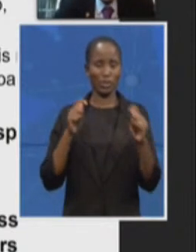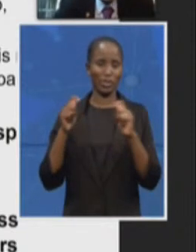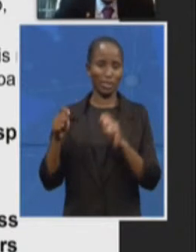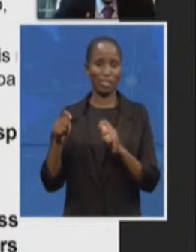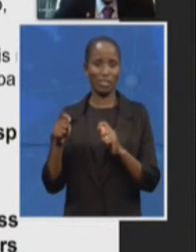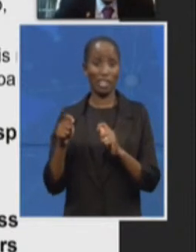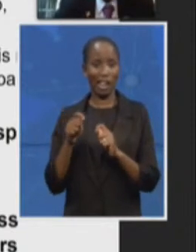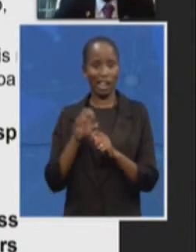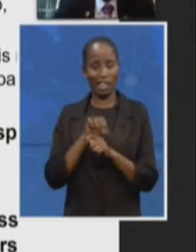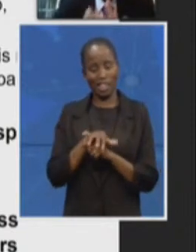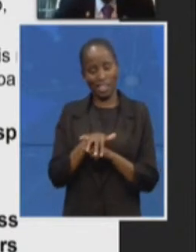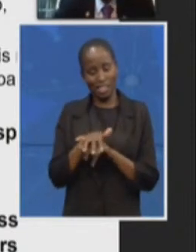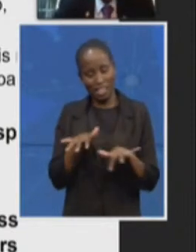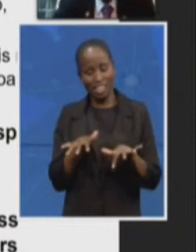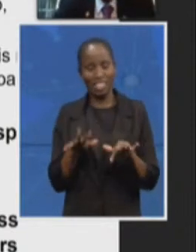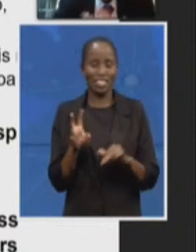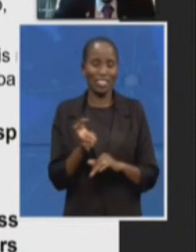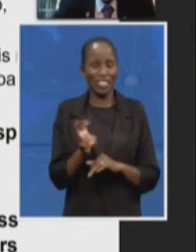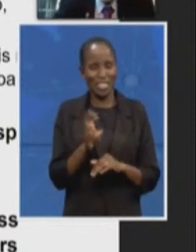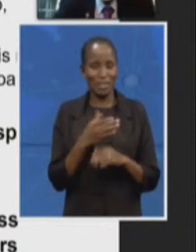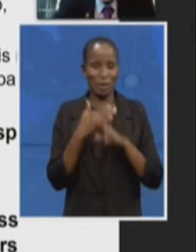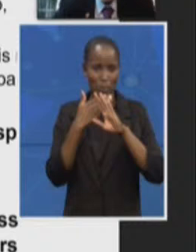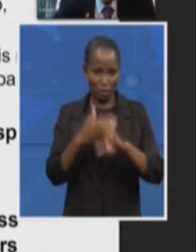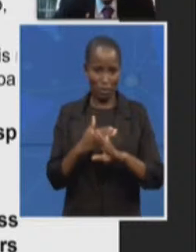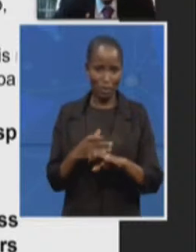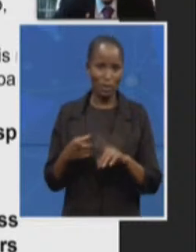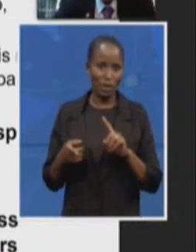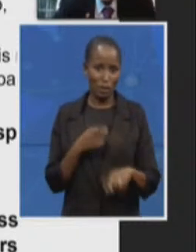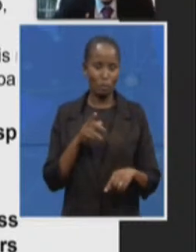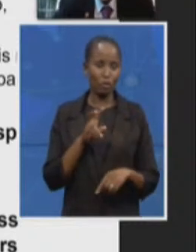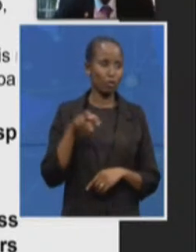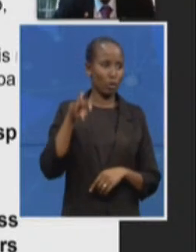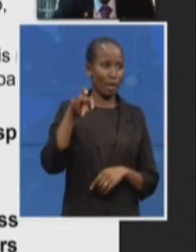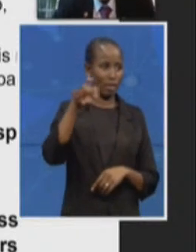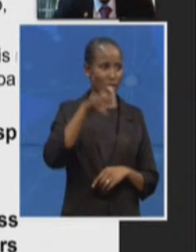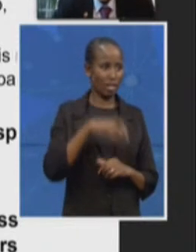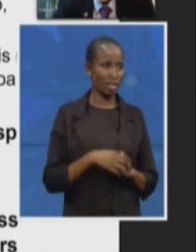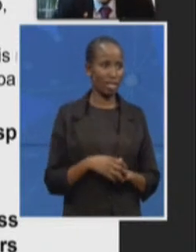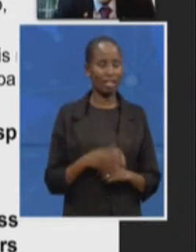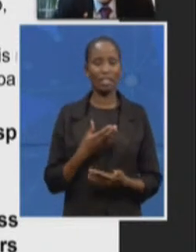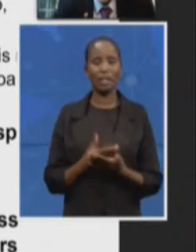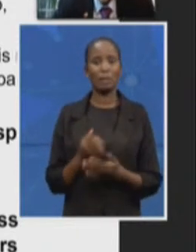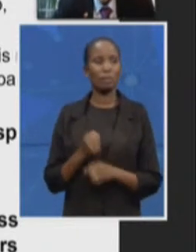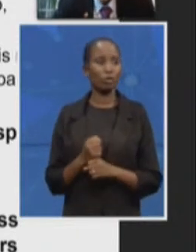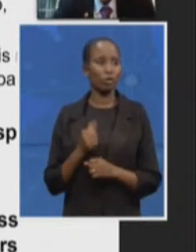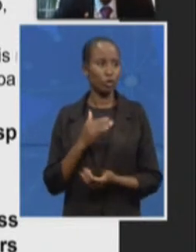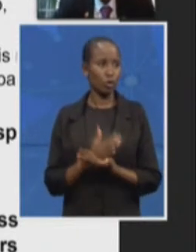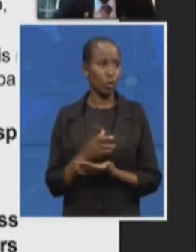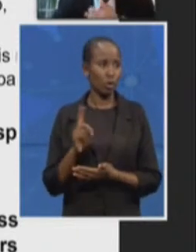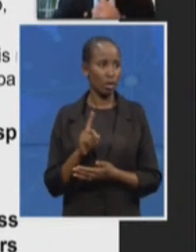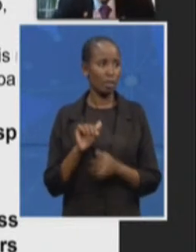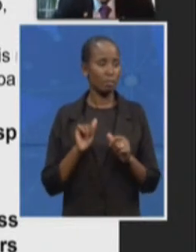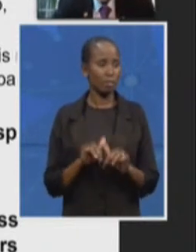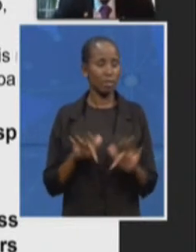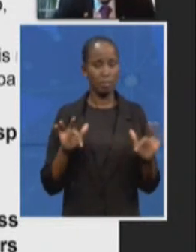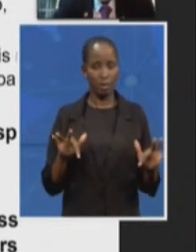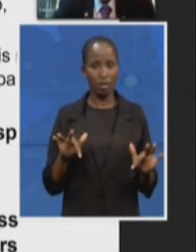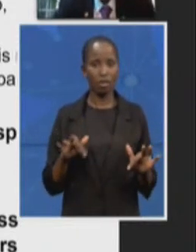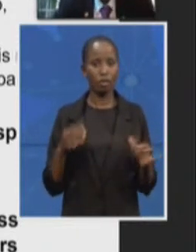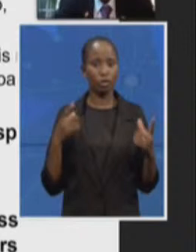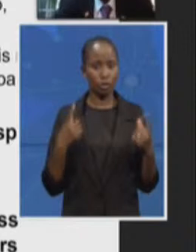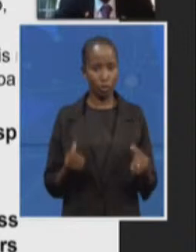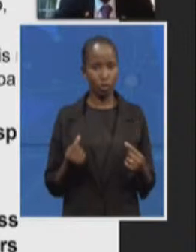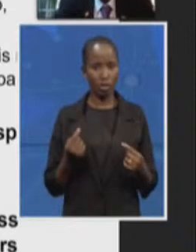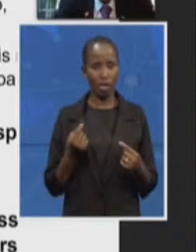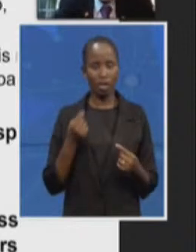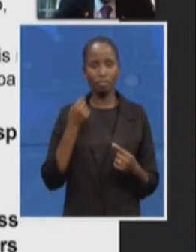through travel. And that's by ensuring that only vaccinated people travel. You do symptom screening at boarding. You ensure they have a